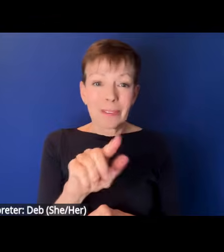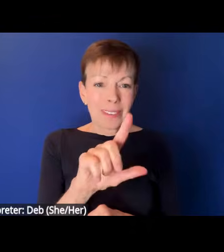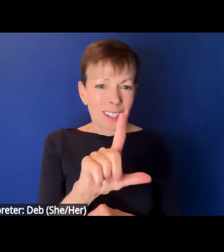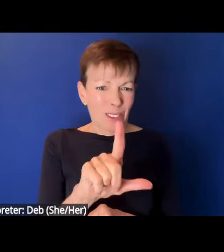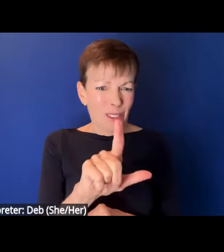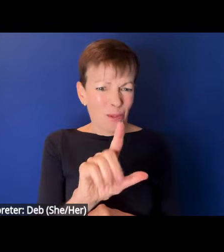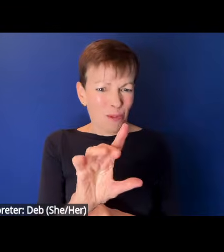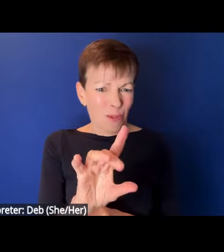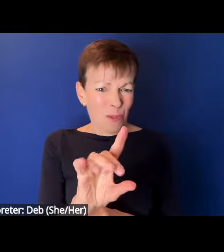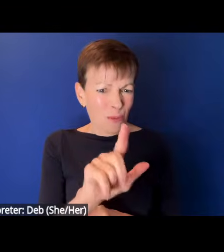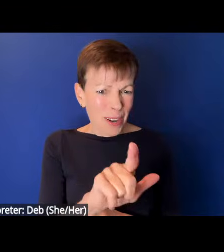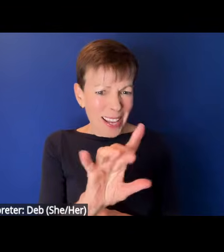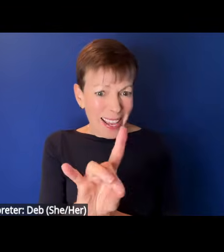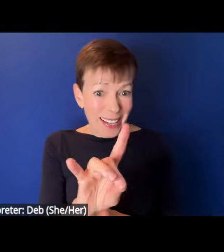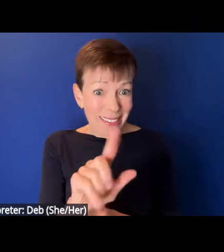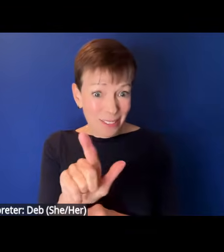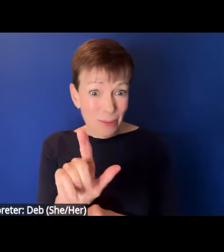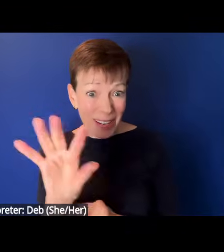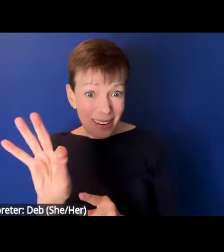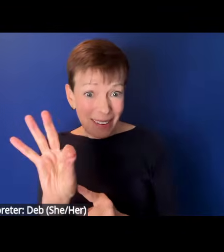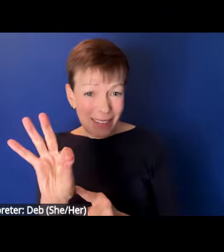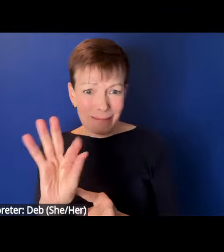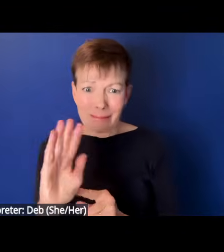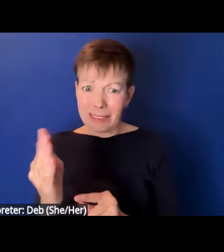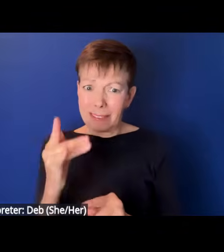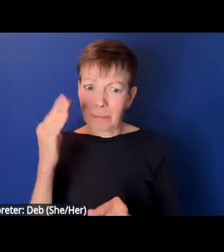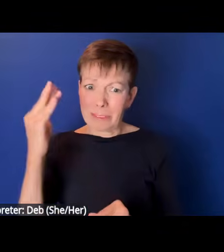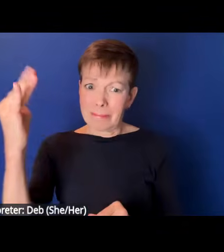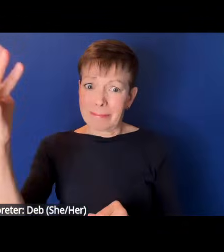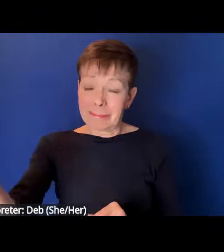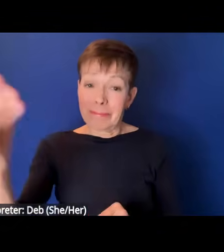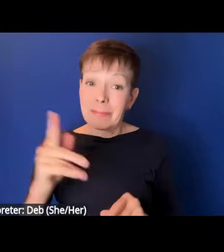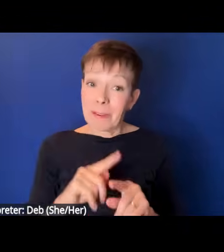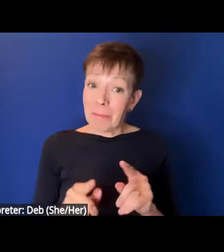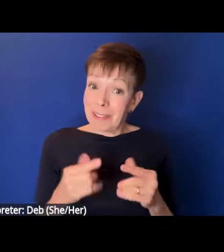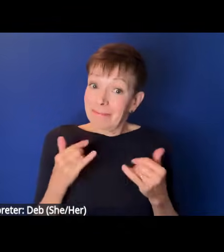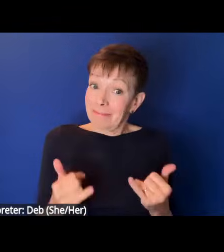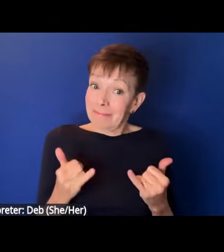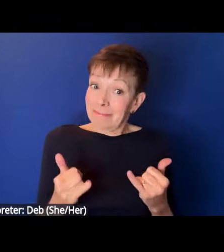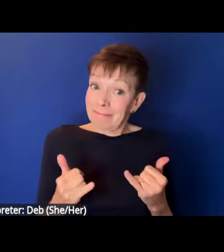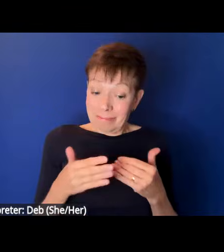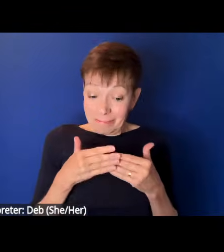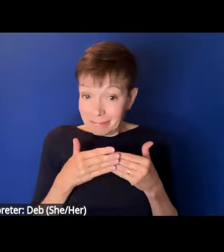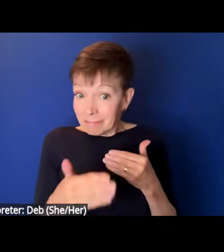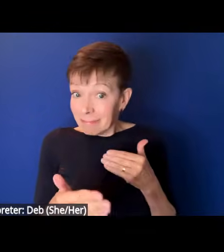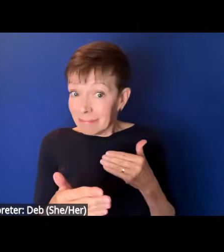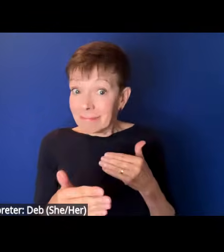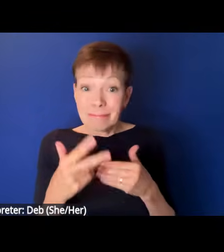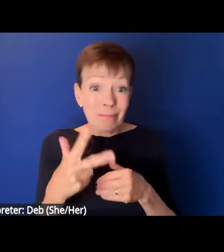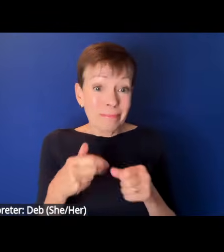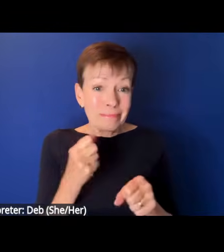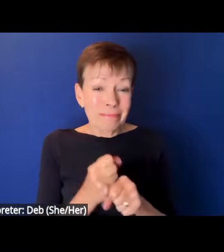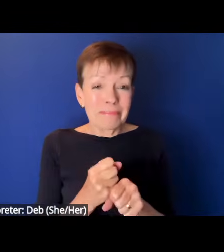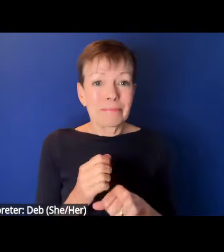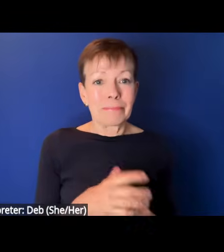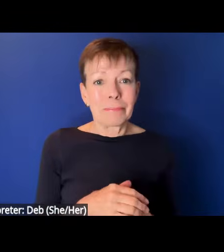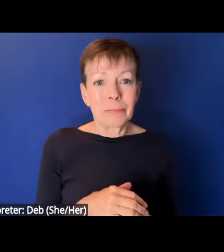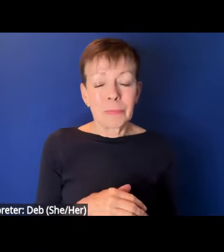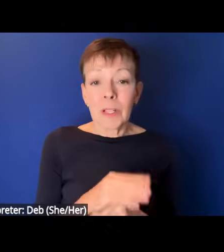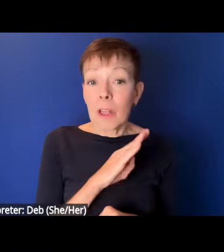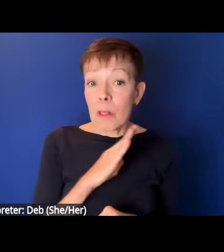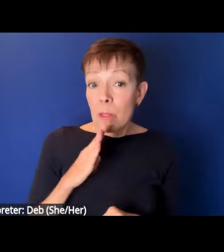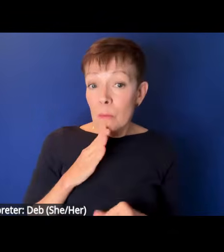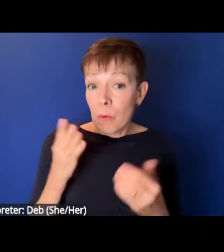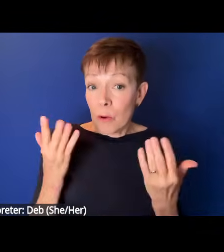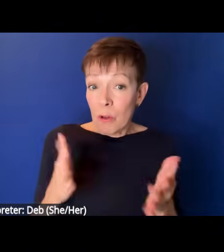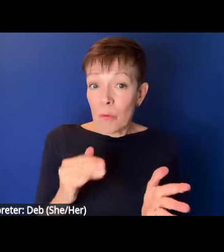long way away, but as we drop our 25, 26 calendar, 28, 29 is the 3-year calendar ahead. The board has already approved